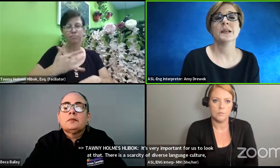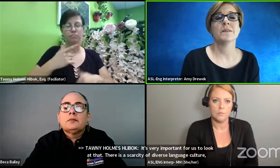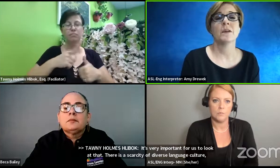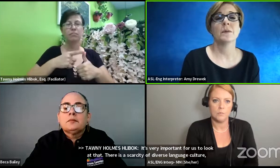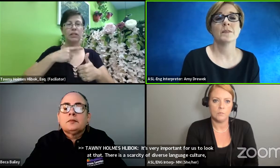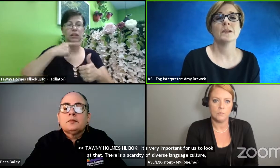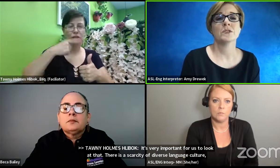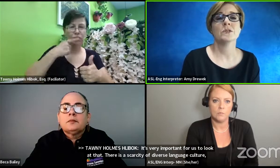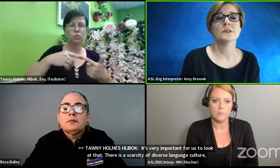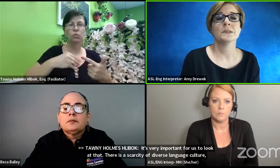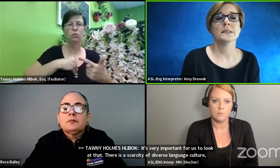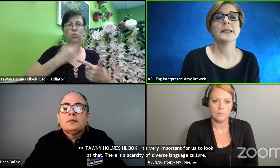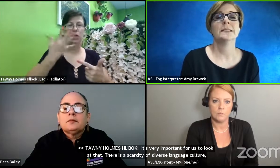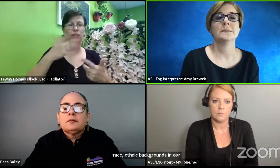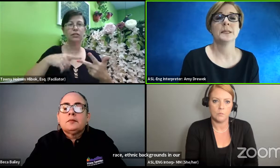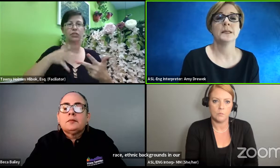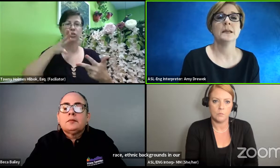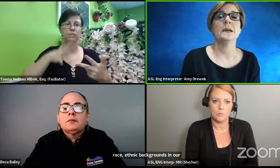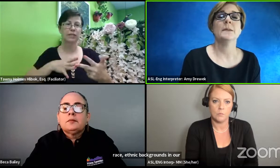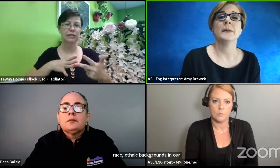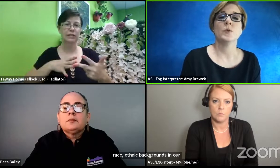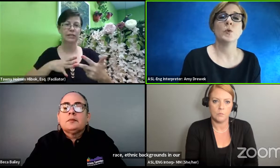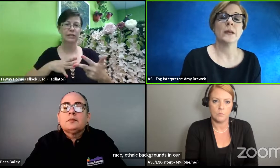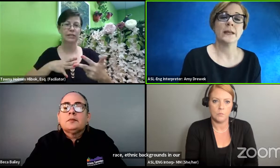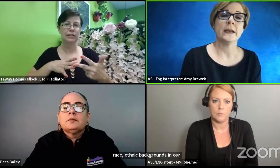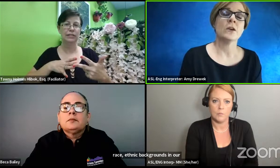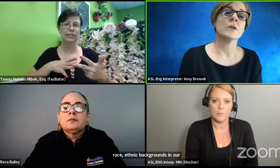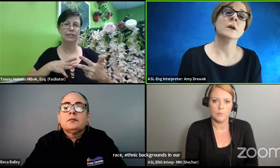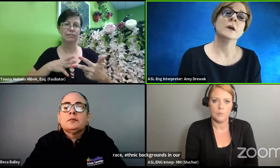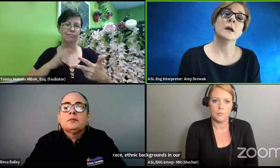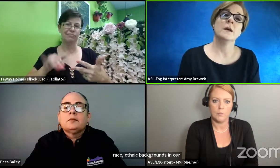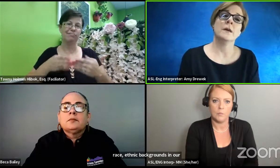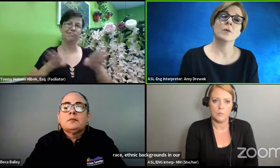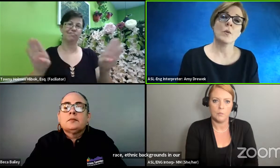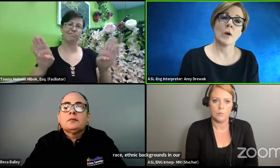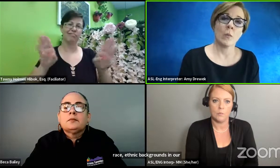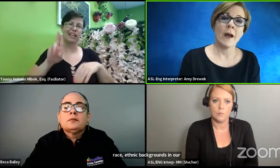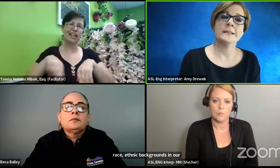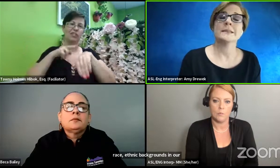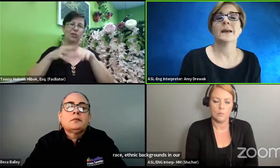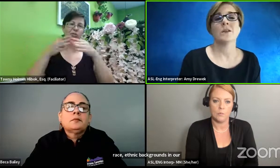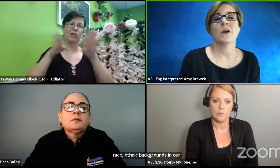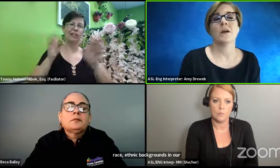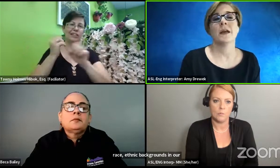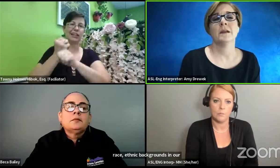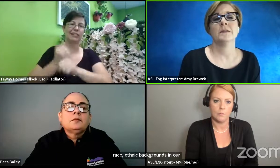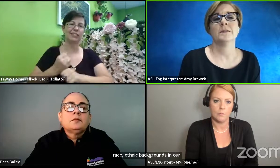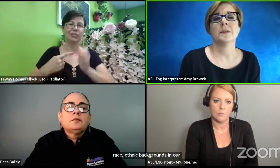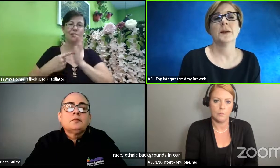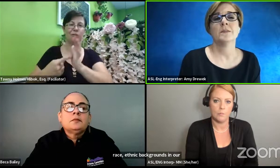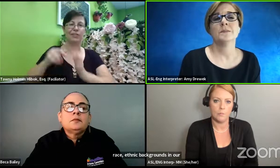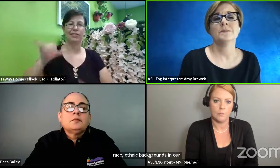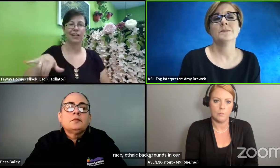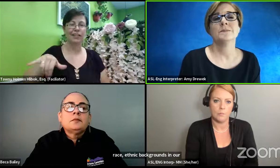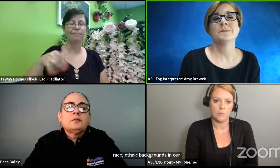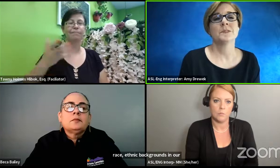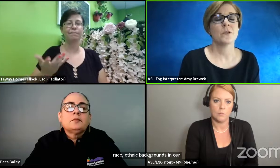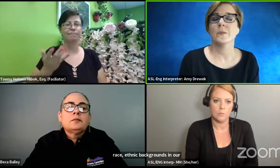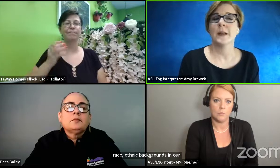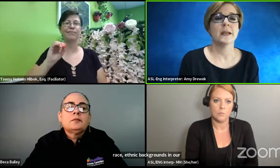over 80% of our professionals tend to be people who can hear, who are white and